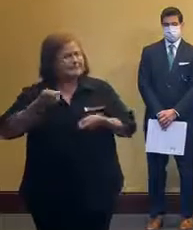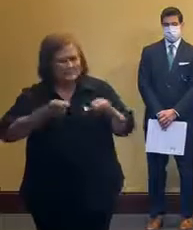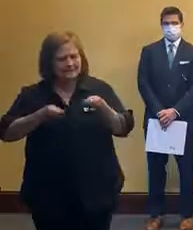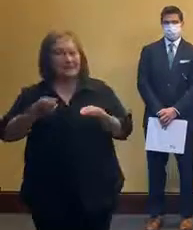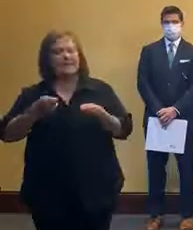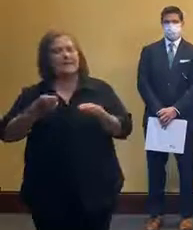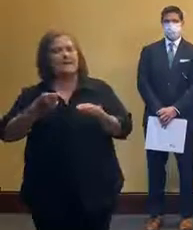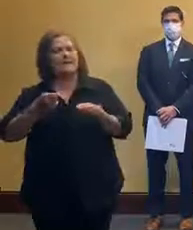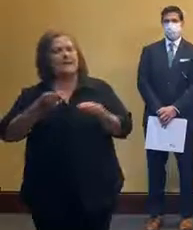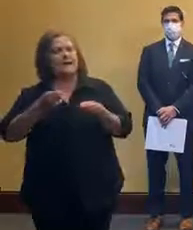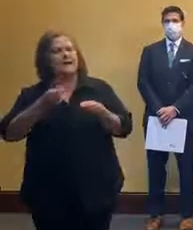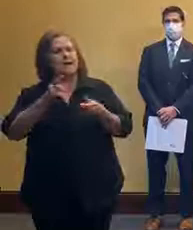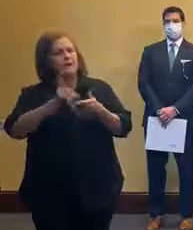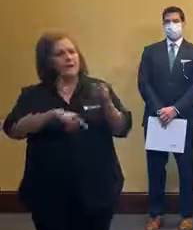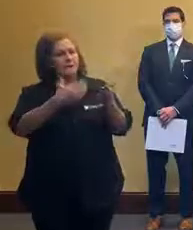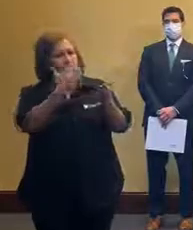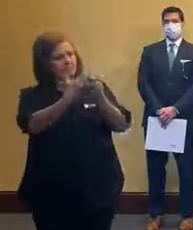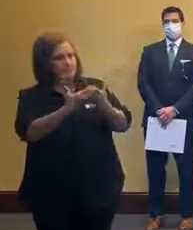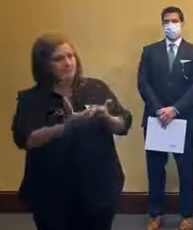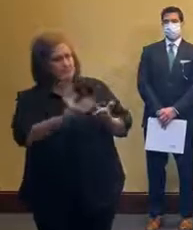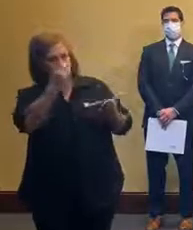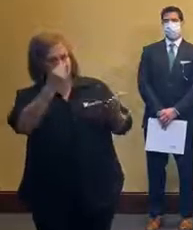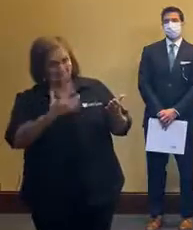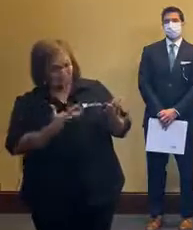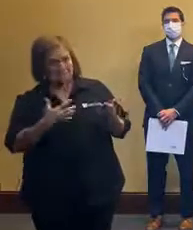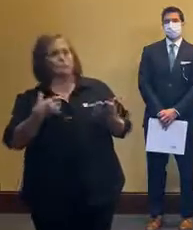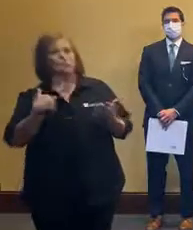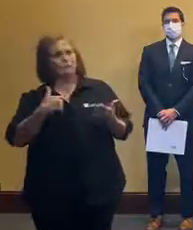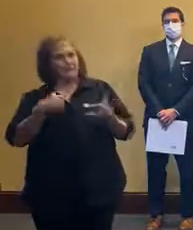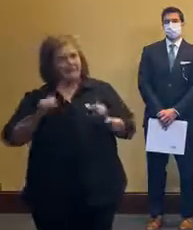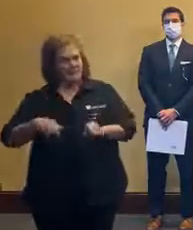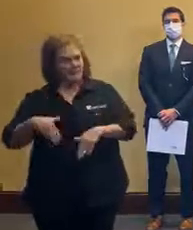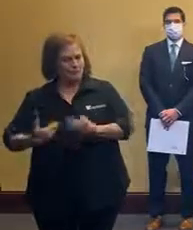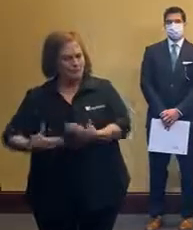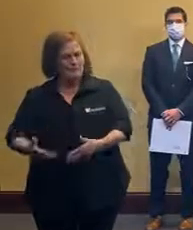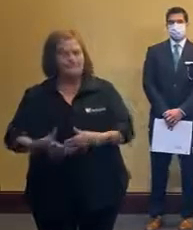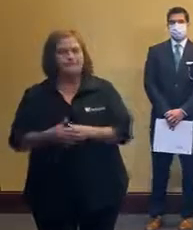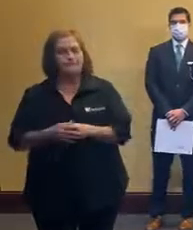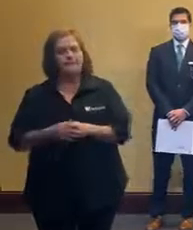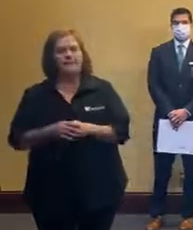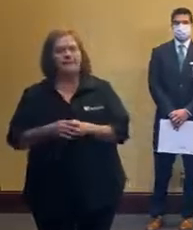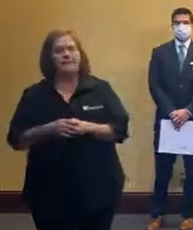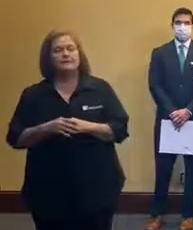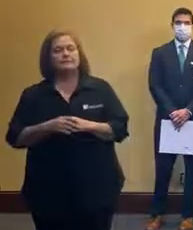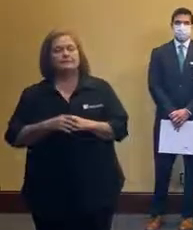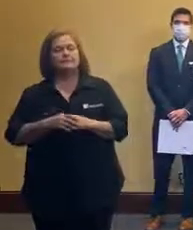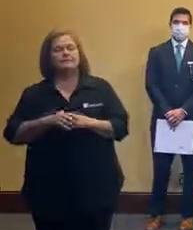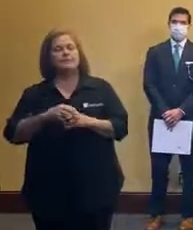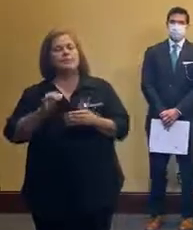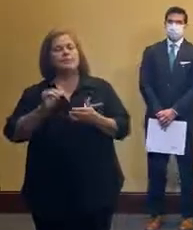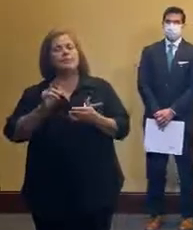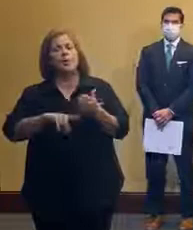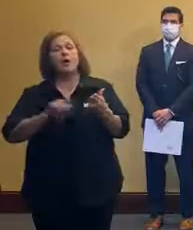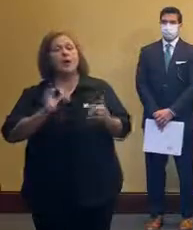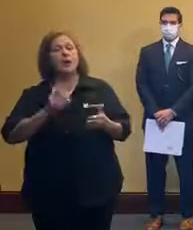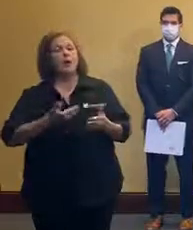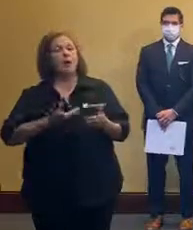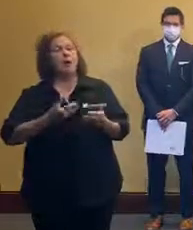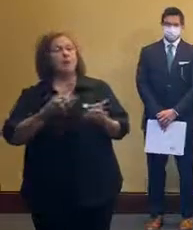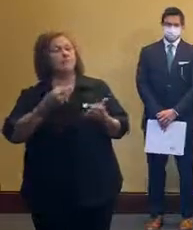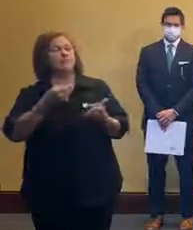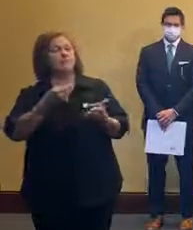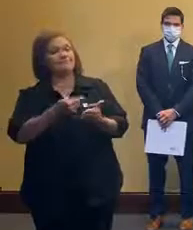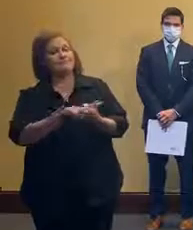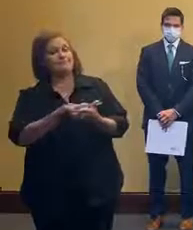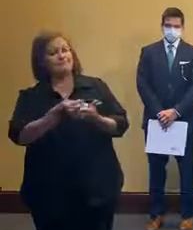data drive us. But taking you through that historic economic timeline, it will provide you